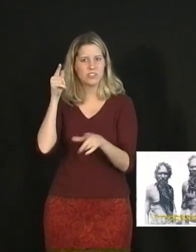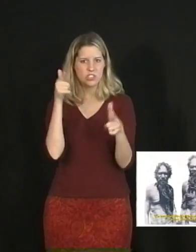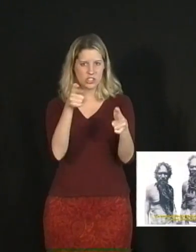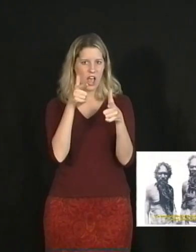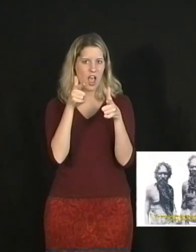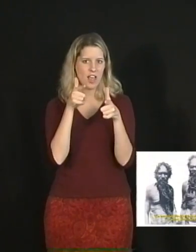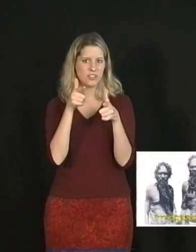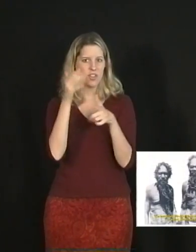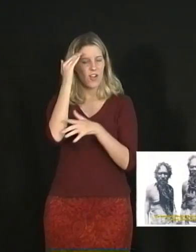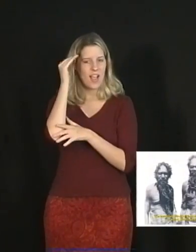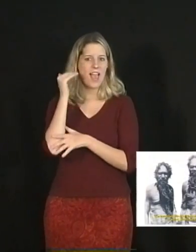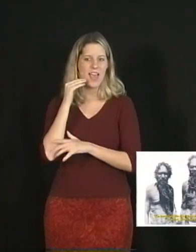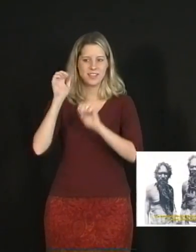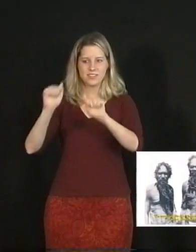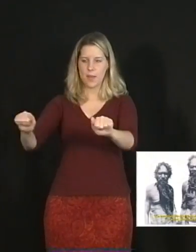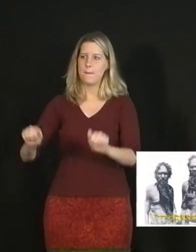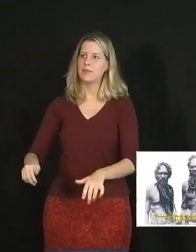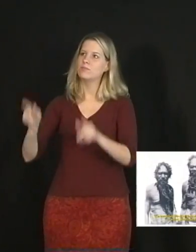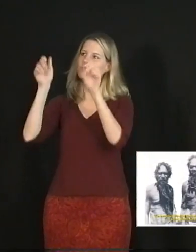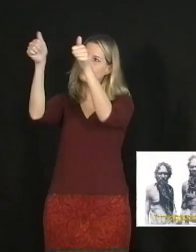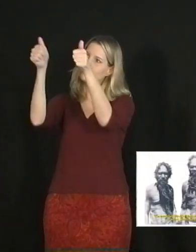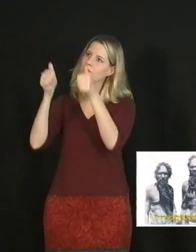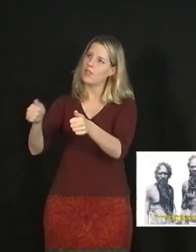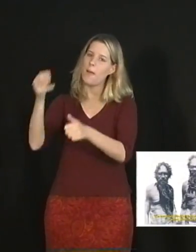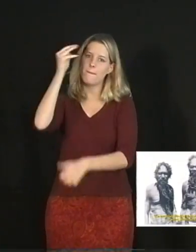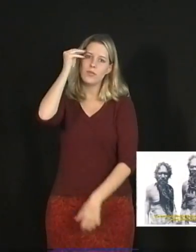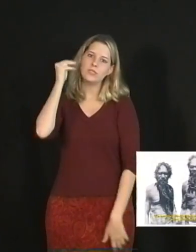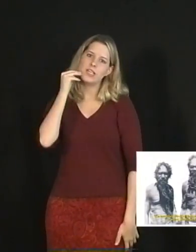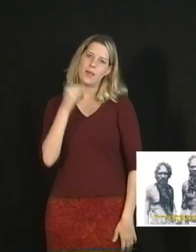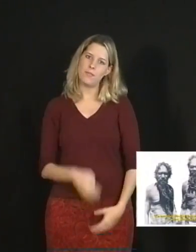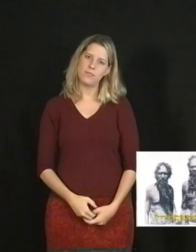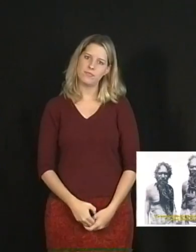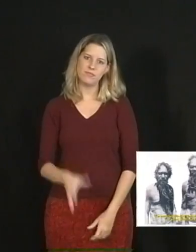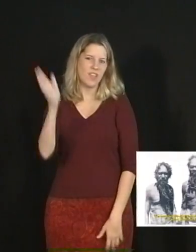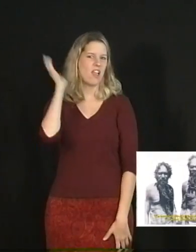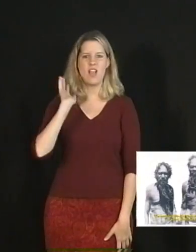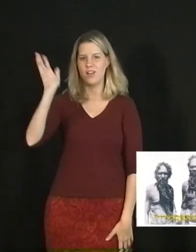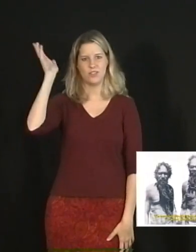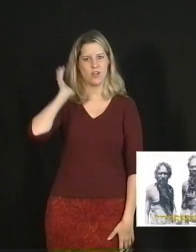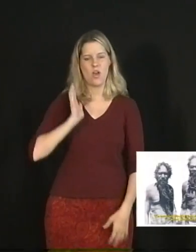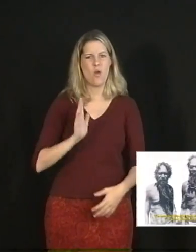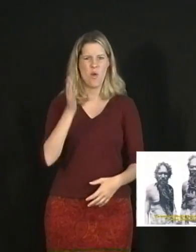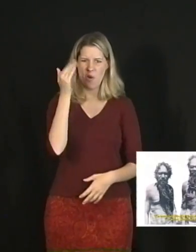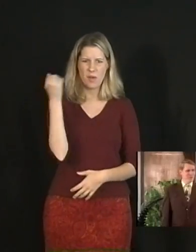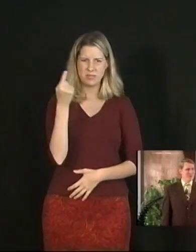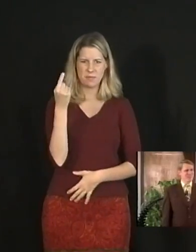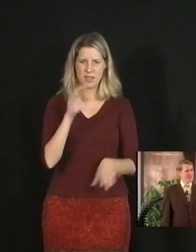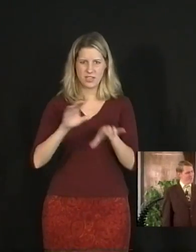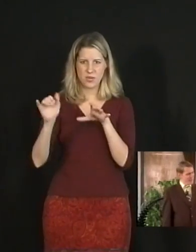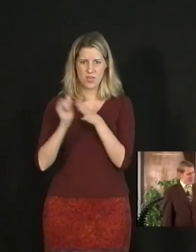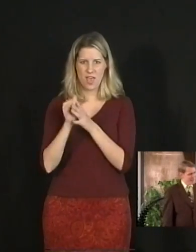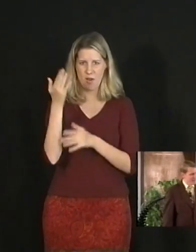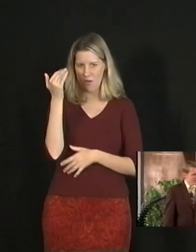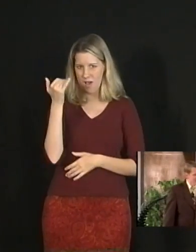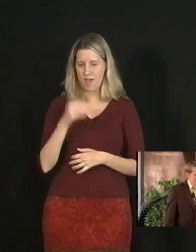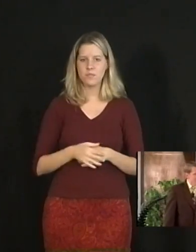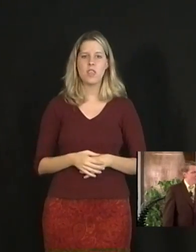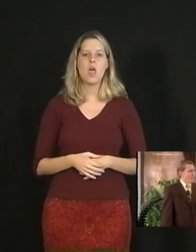shot so their heads could be put in museums years ago? Why would somebody do